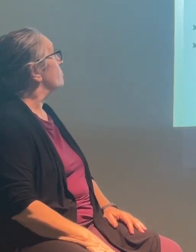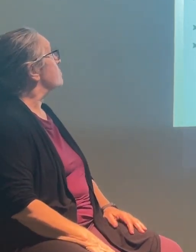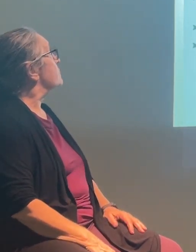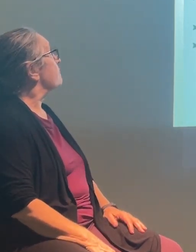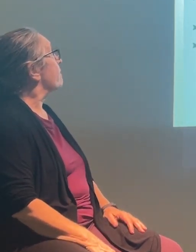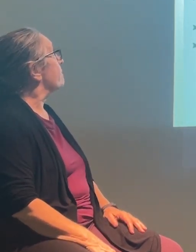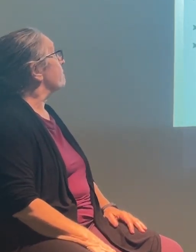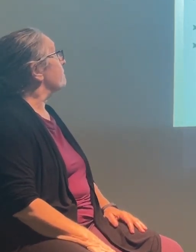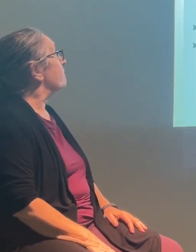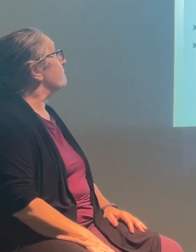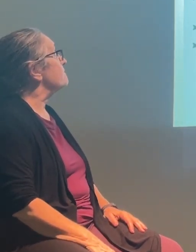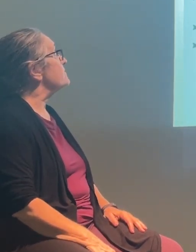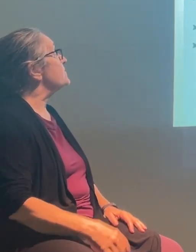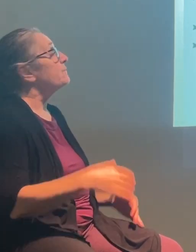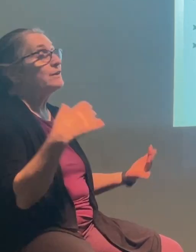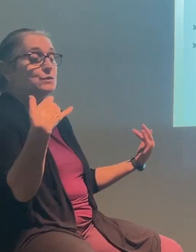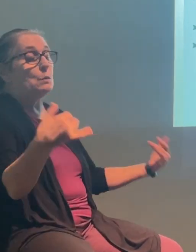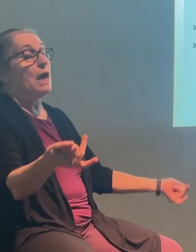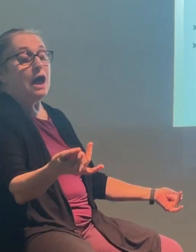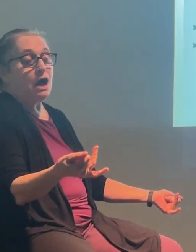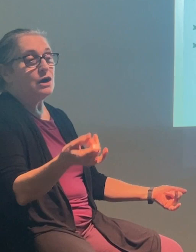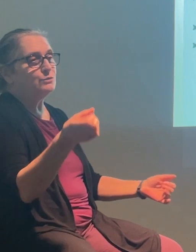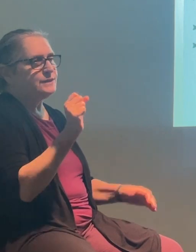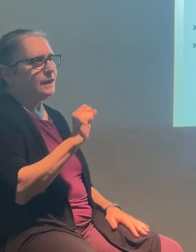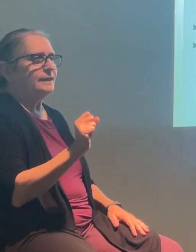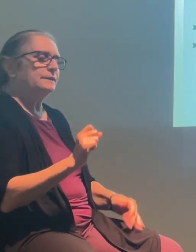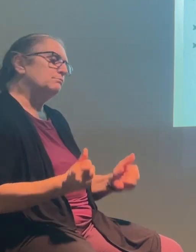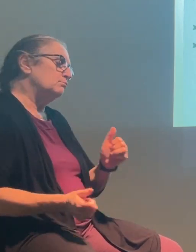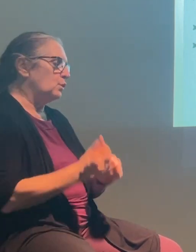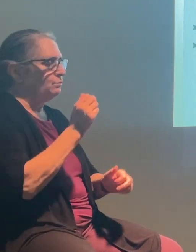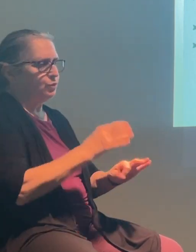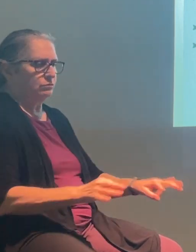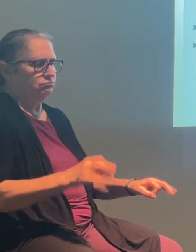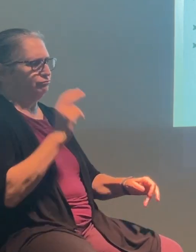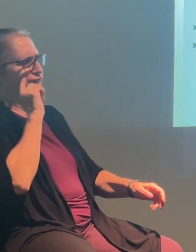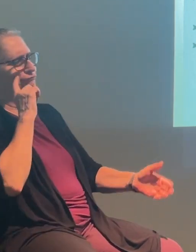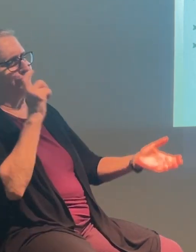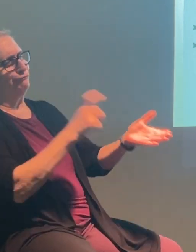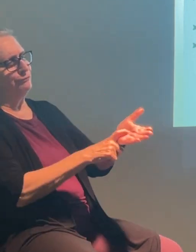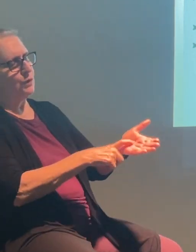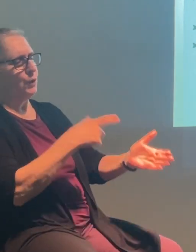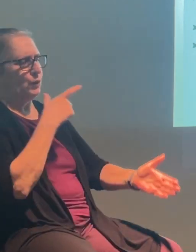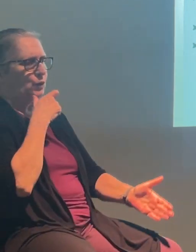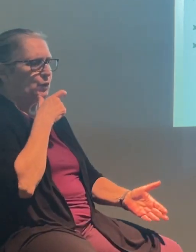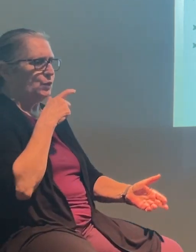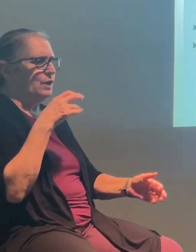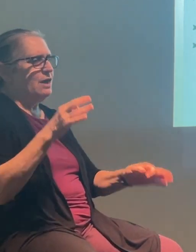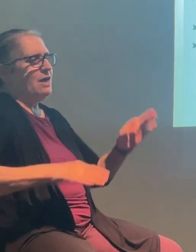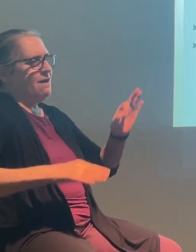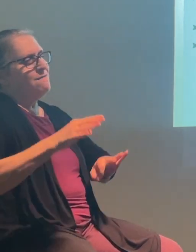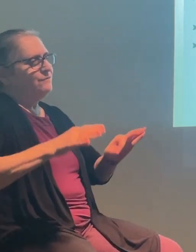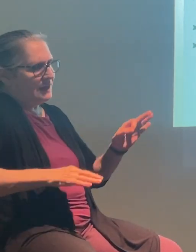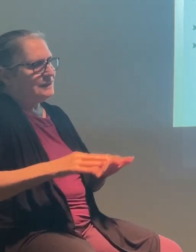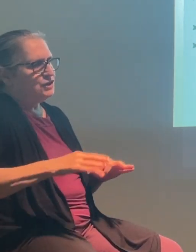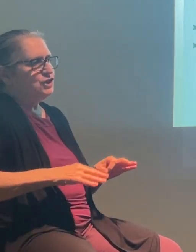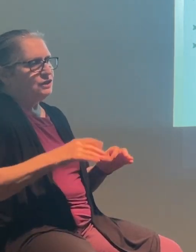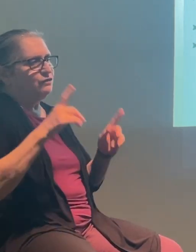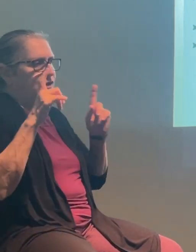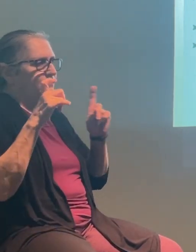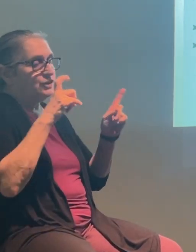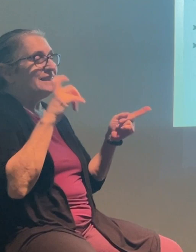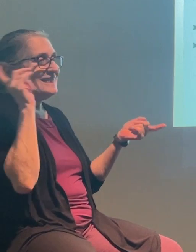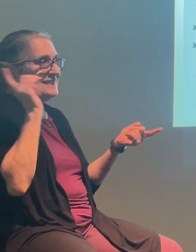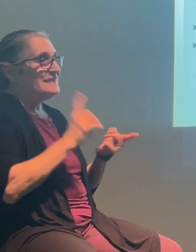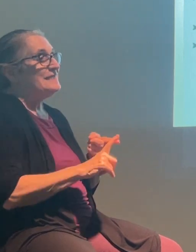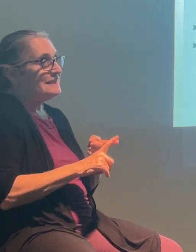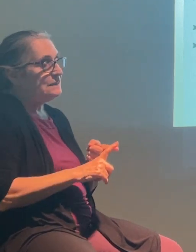is now first and foremost known as a fashion photographer, but he was equally a painter until he decided, no, that's